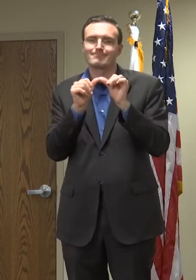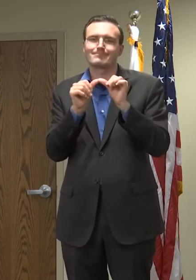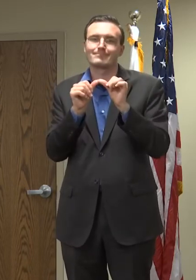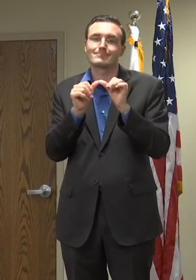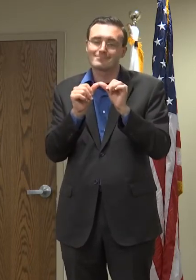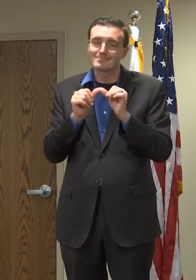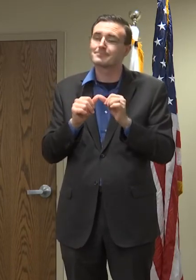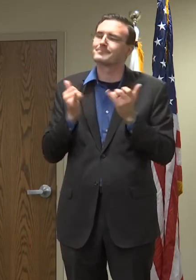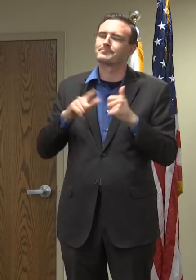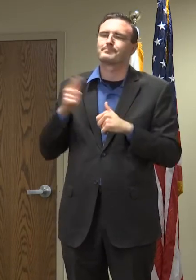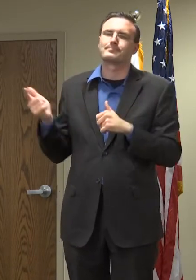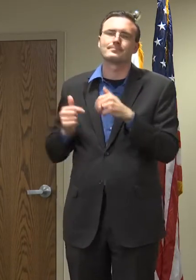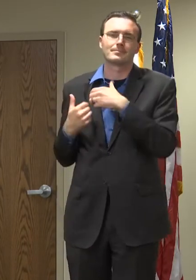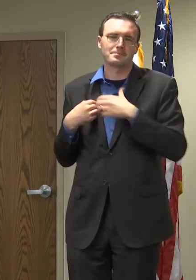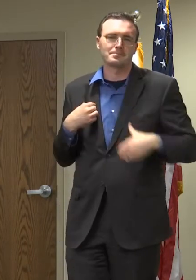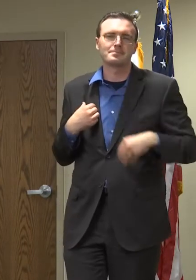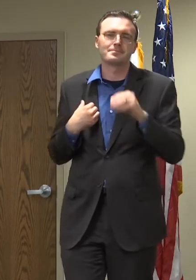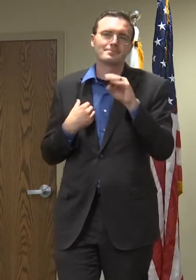turn it over to Mayor McNamara.